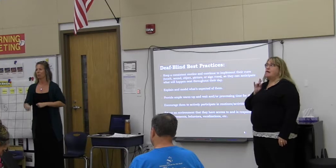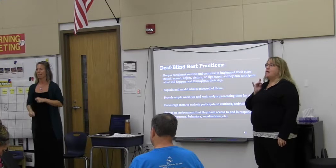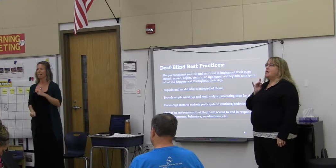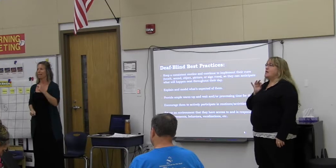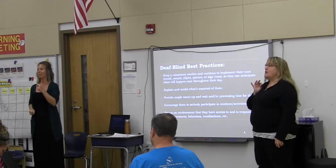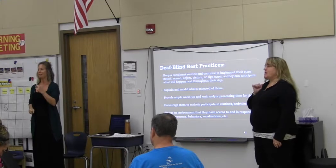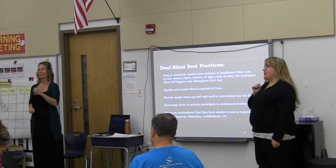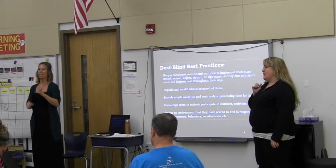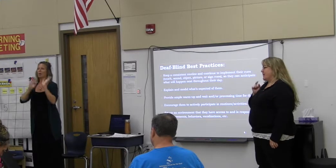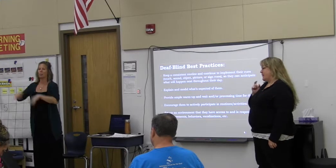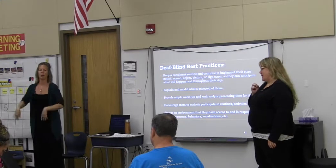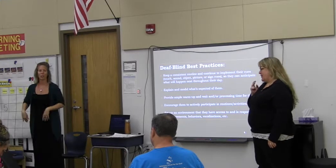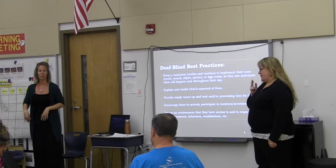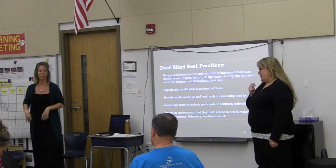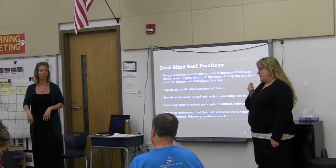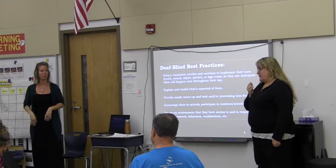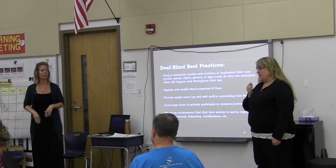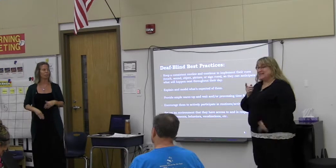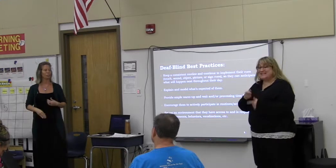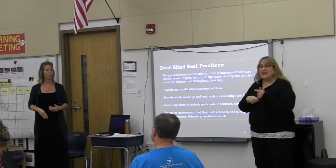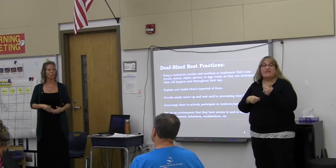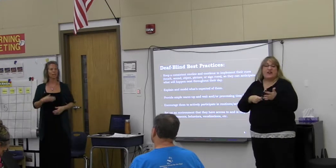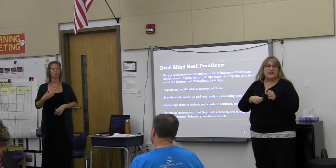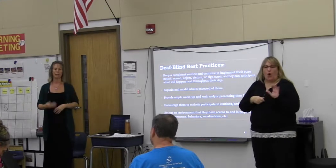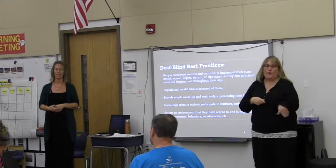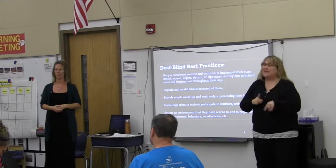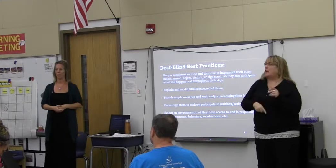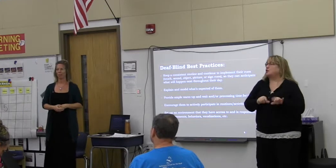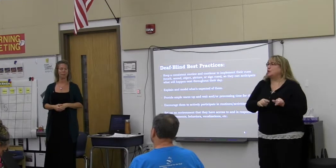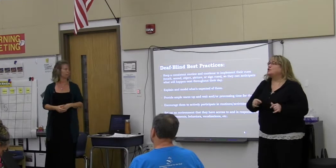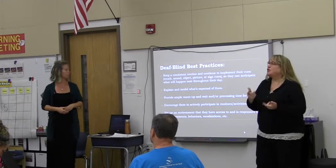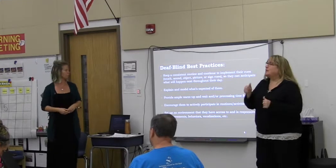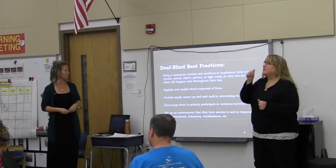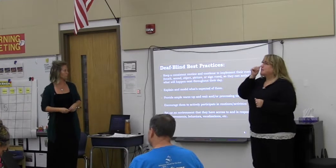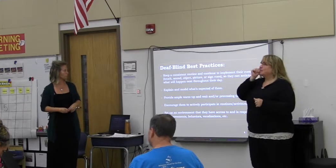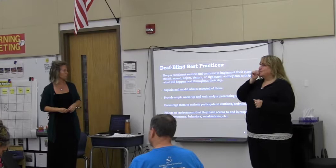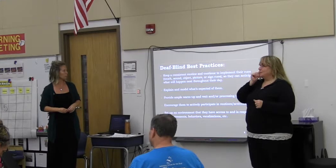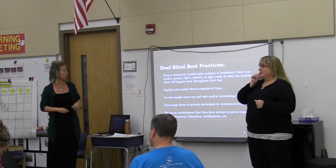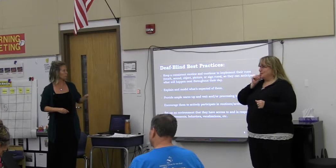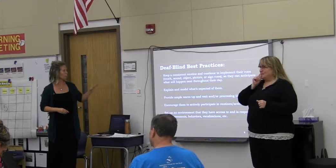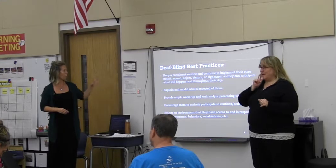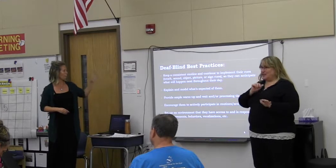jump and say, oh, they're not gonna do it. So just try to be patient with